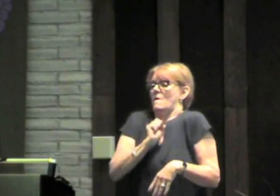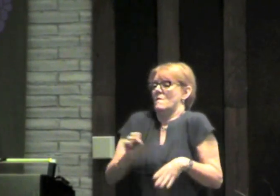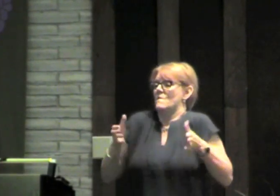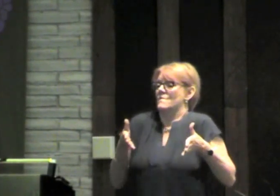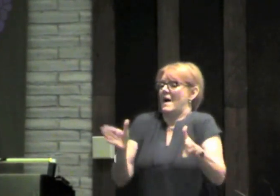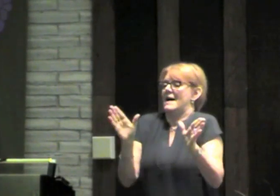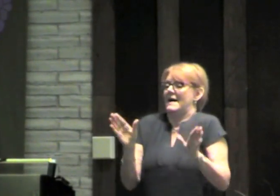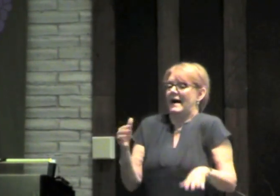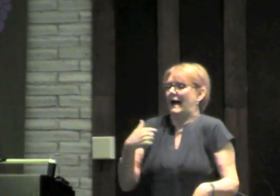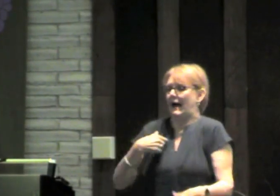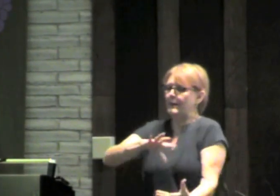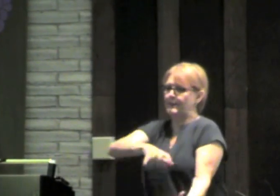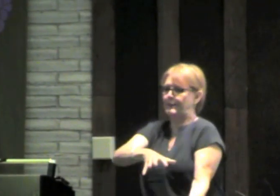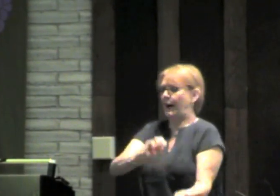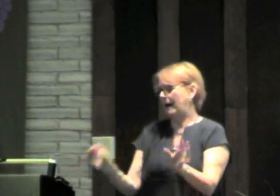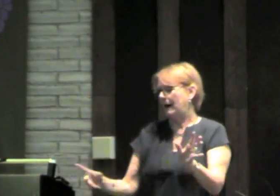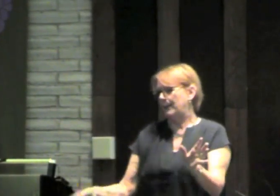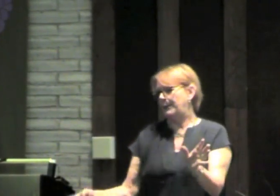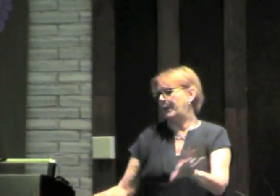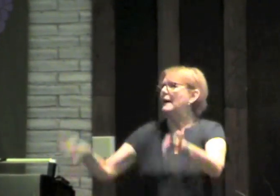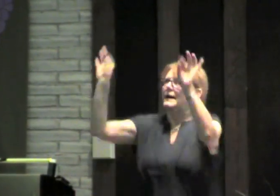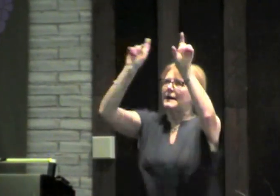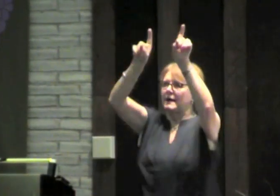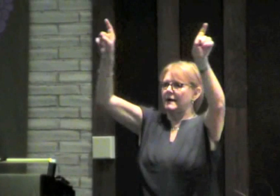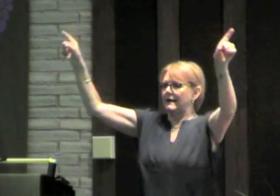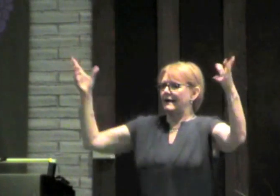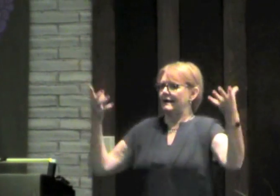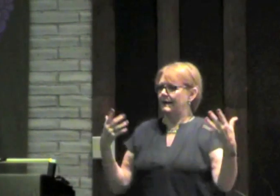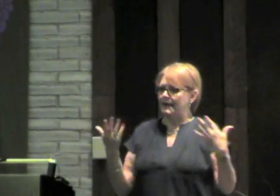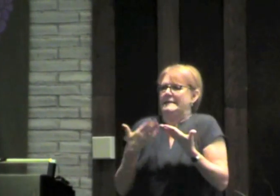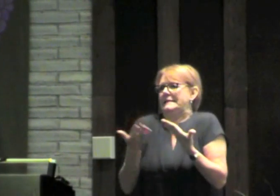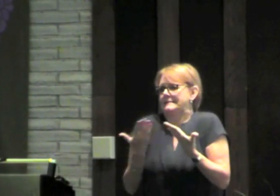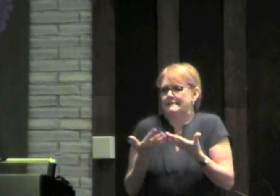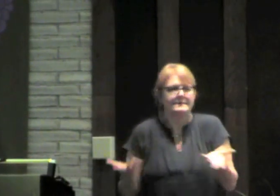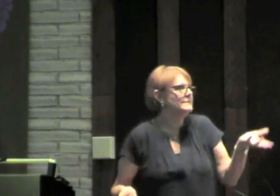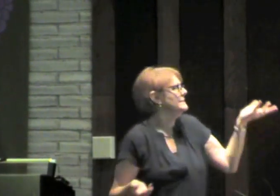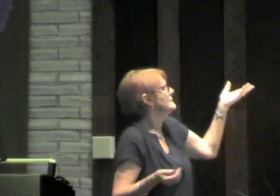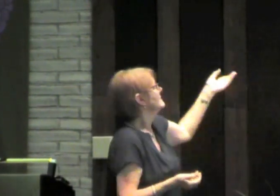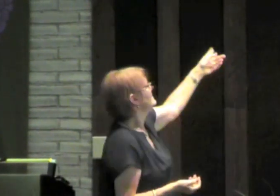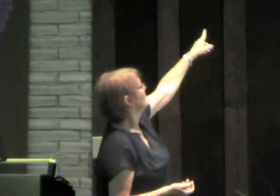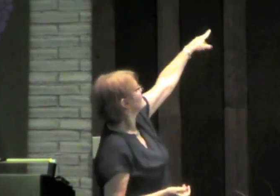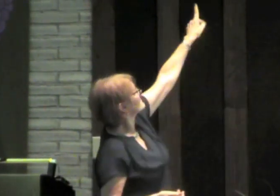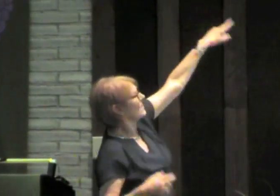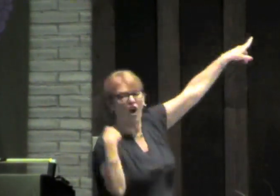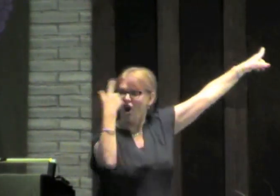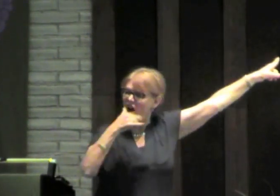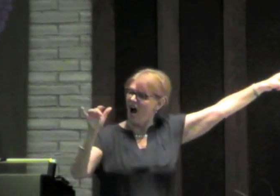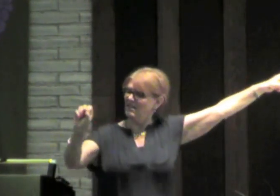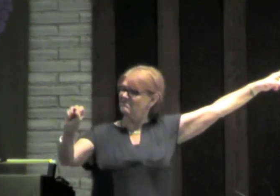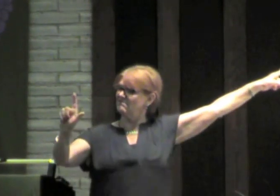clothes by hand and hang them on the line. We have washing machines and dryers, and we have it very, very easy compared